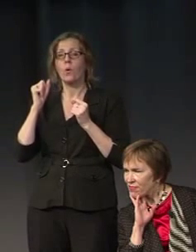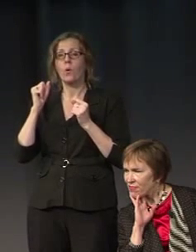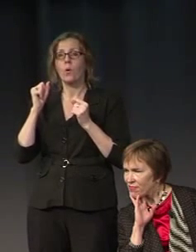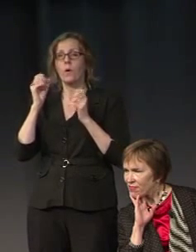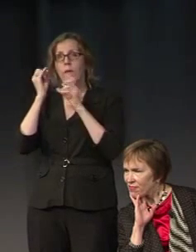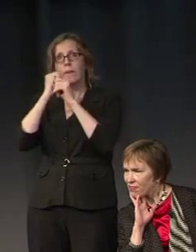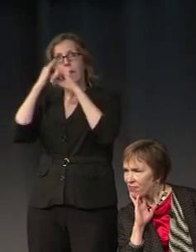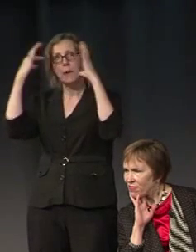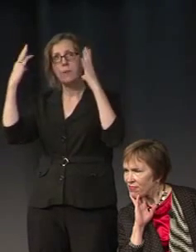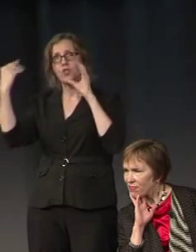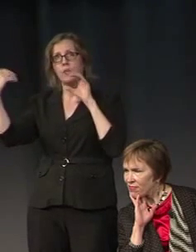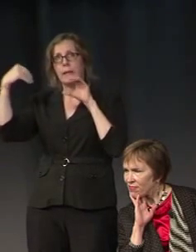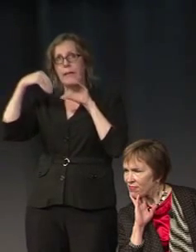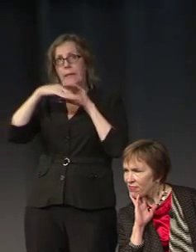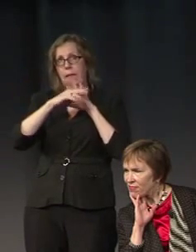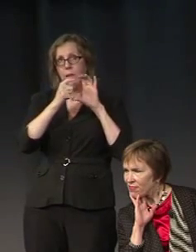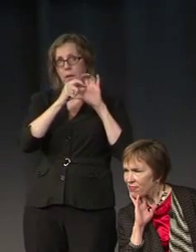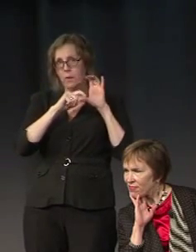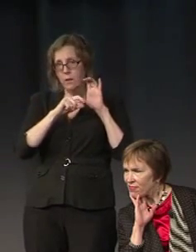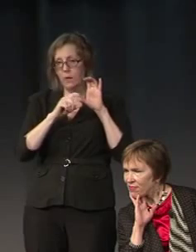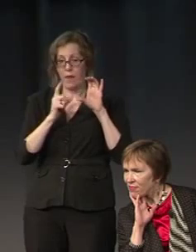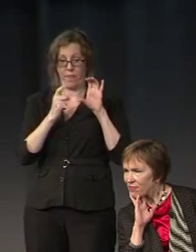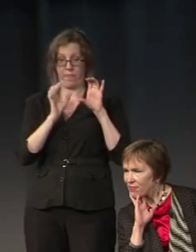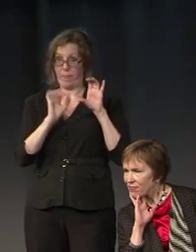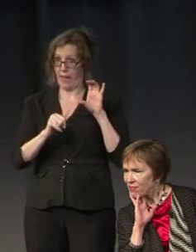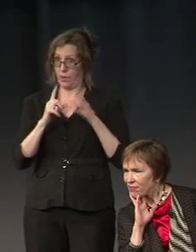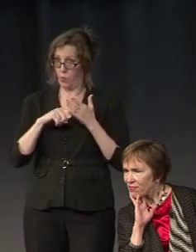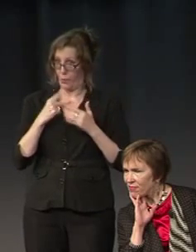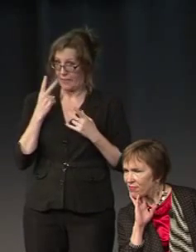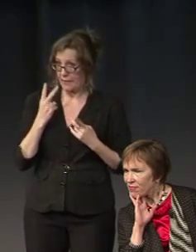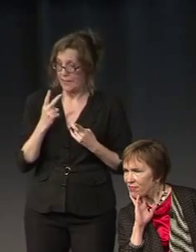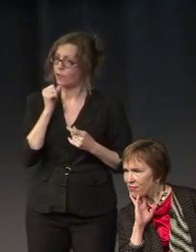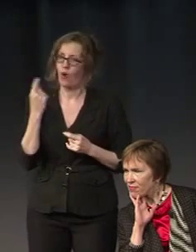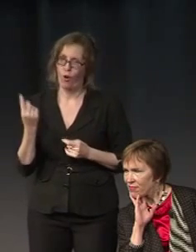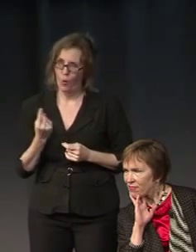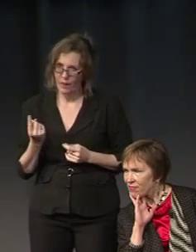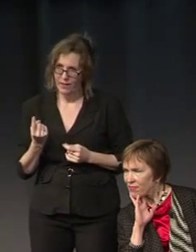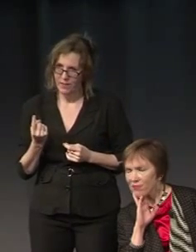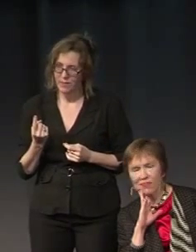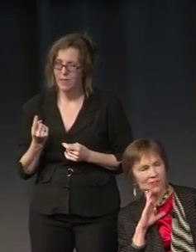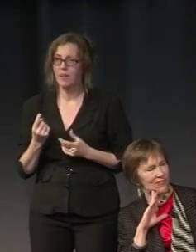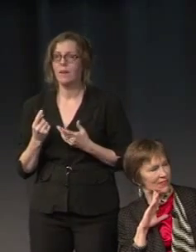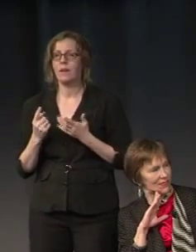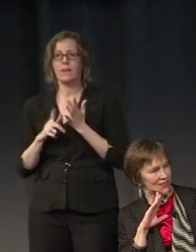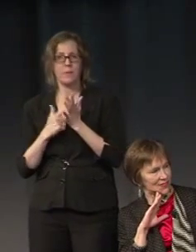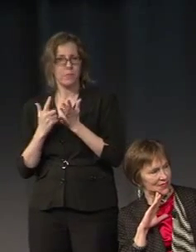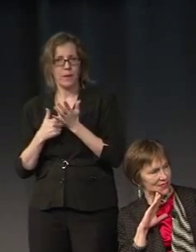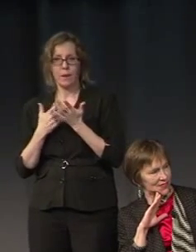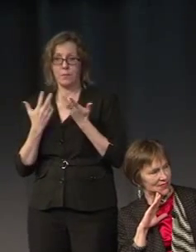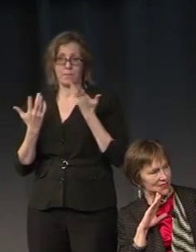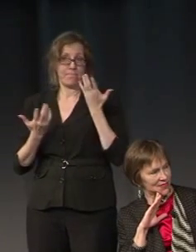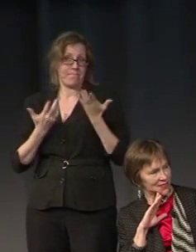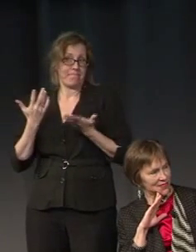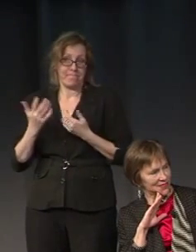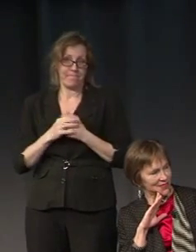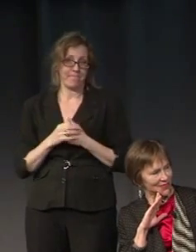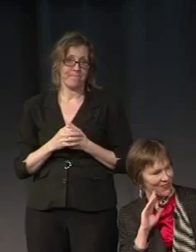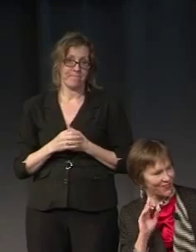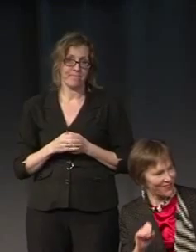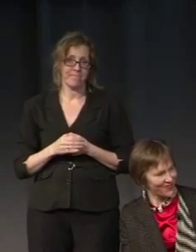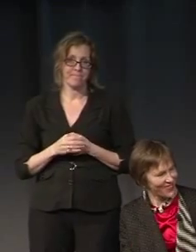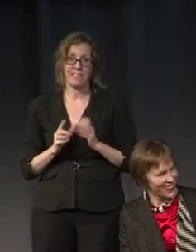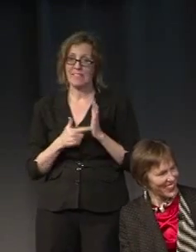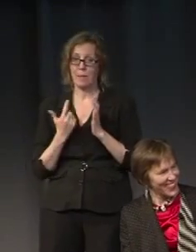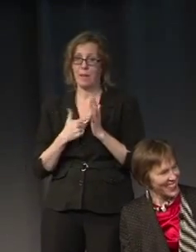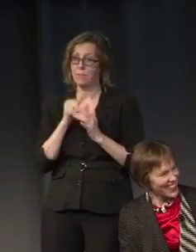we see, and what comes into the retina, but often we don't see, as in many, many experiments that have shown. I want Tauba to